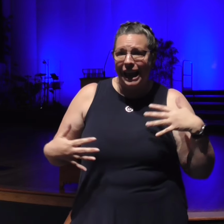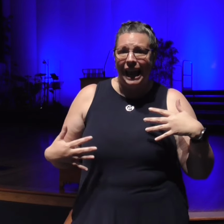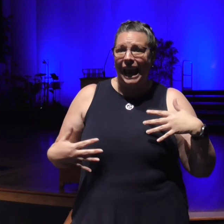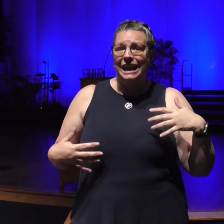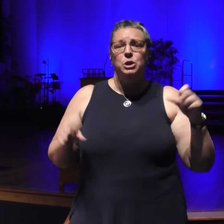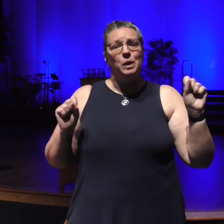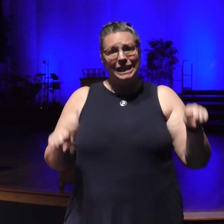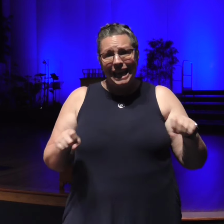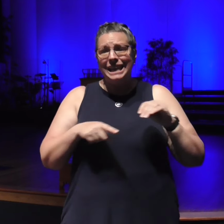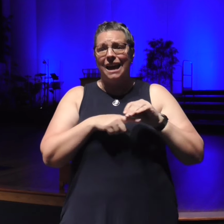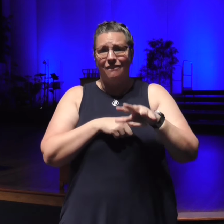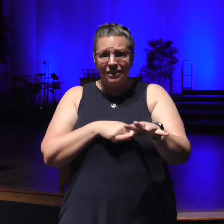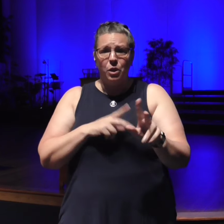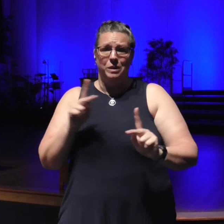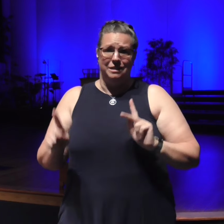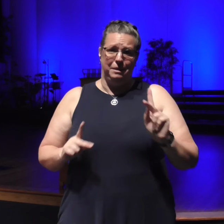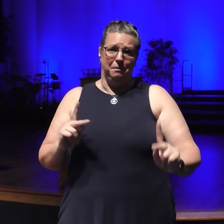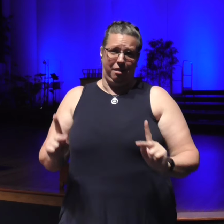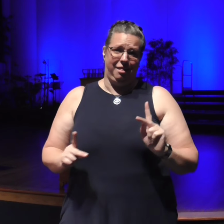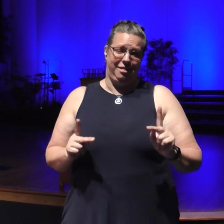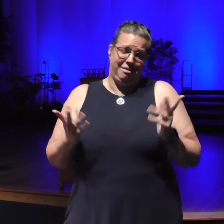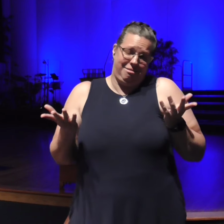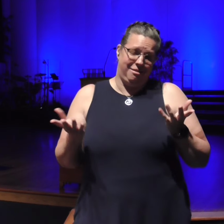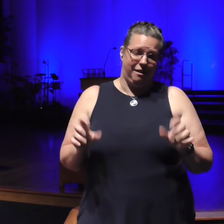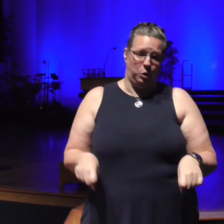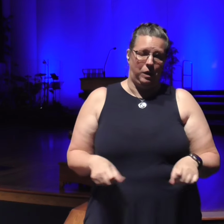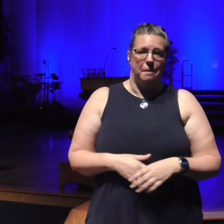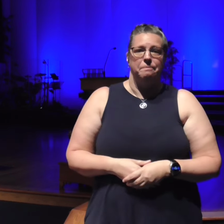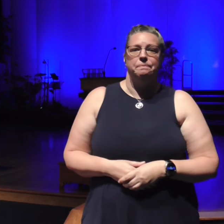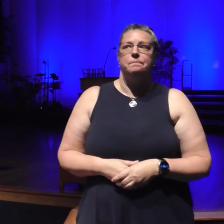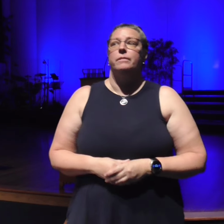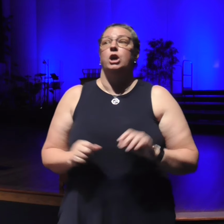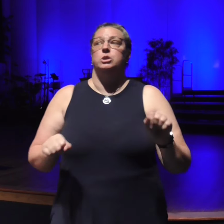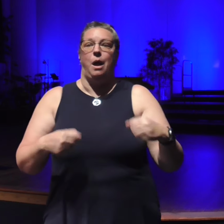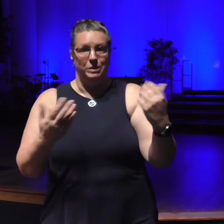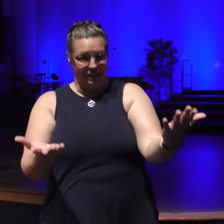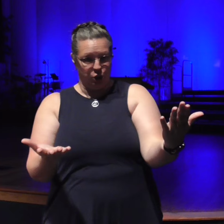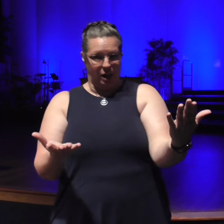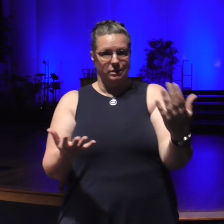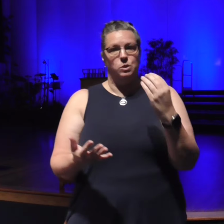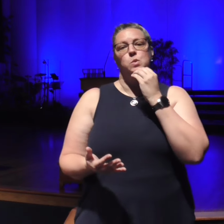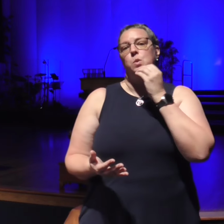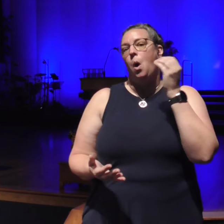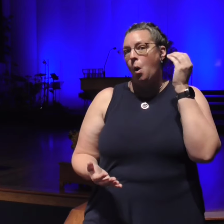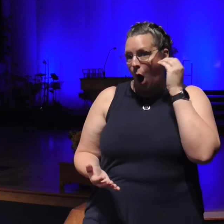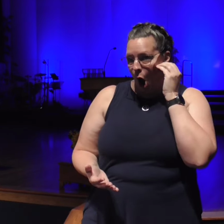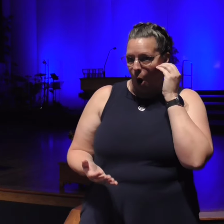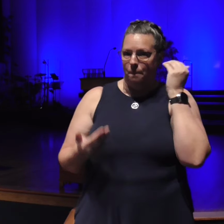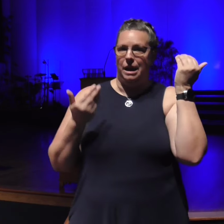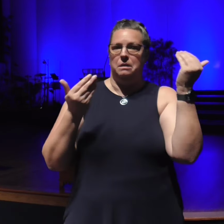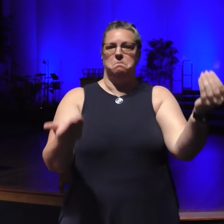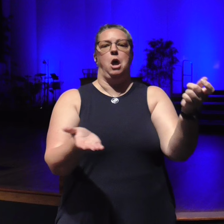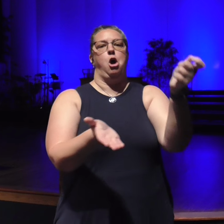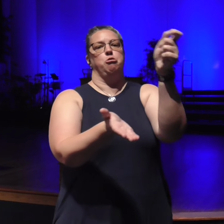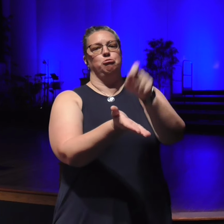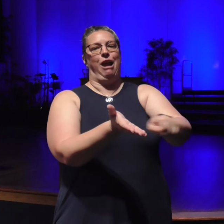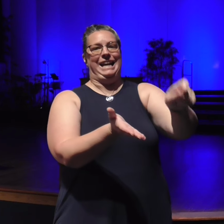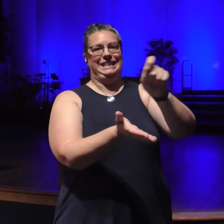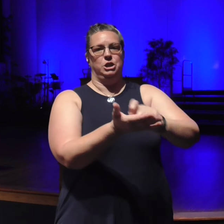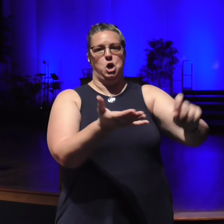have an influence on people. So I'm going to suggest you go home and write a story, your